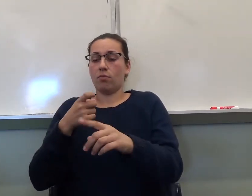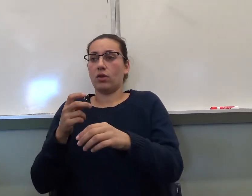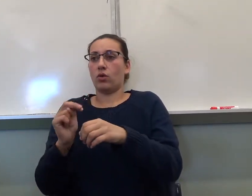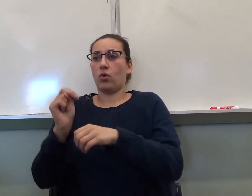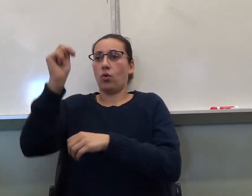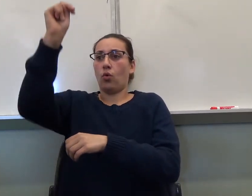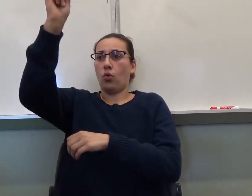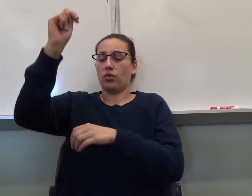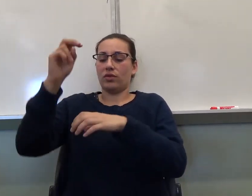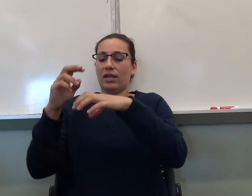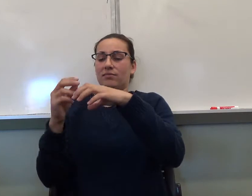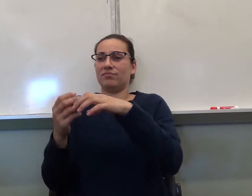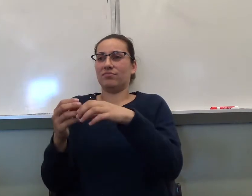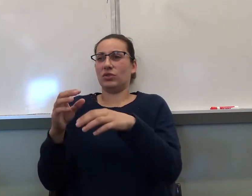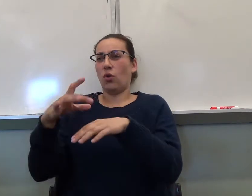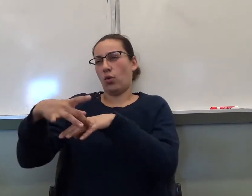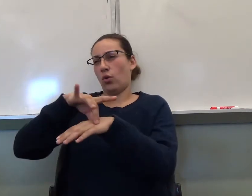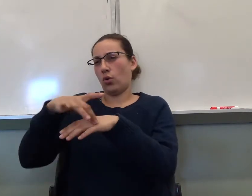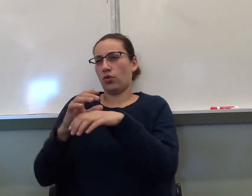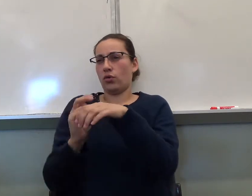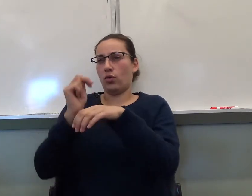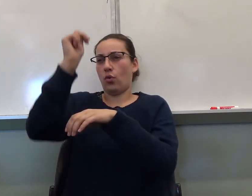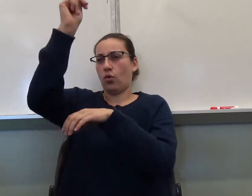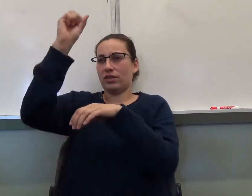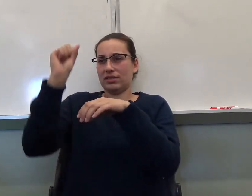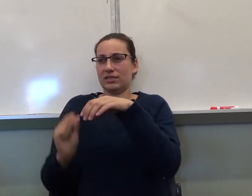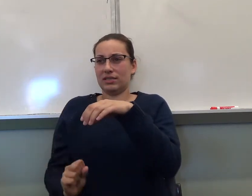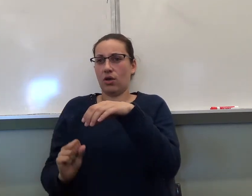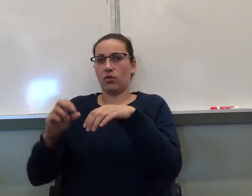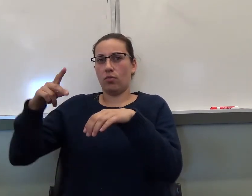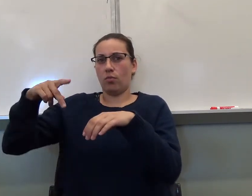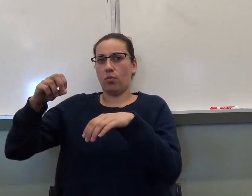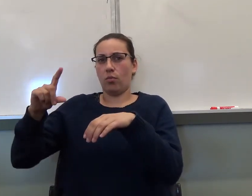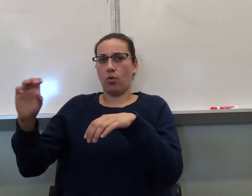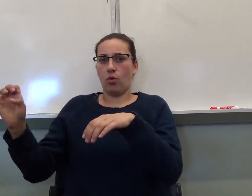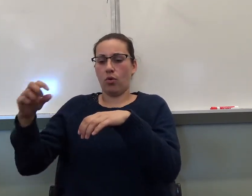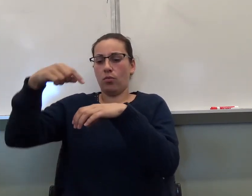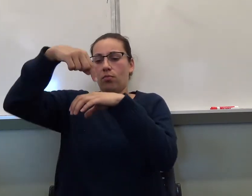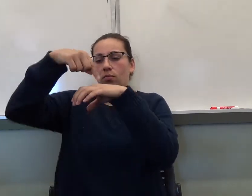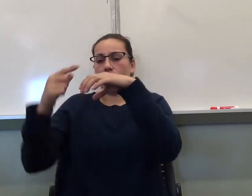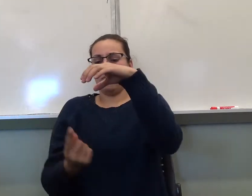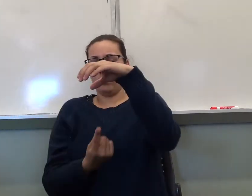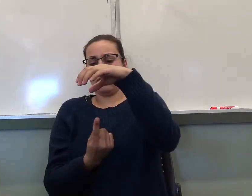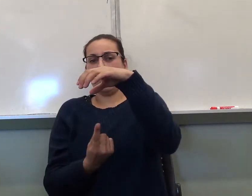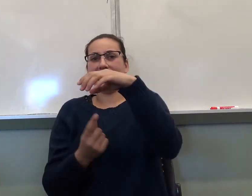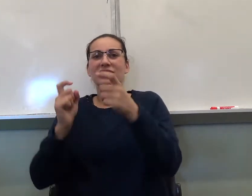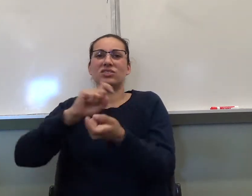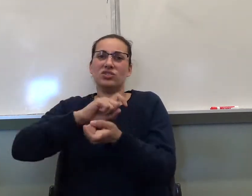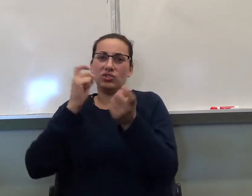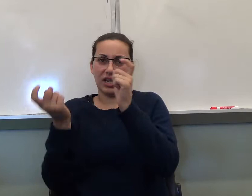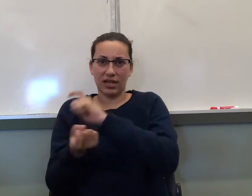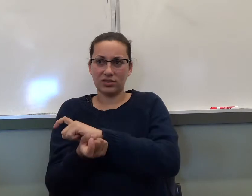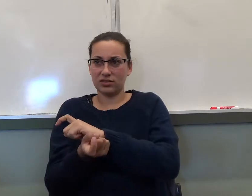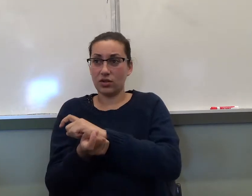There's only a problem with that, and the problem is that changes. The Earth doesn't remain the same size all the